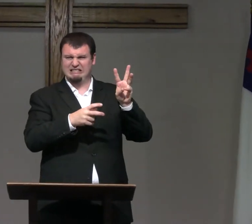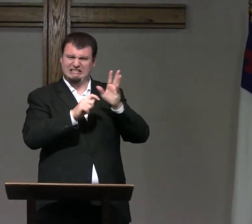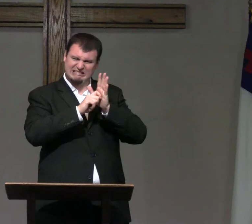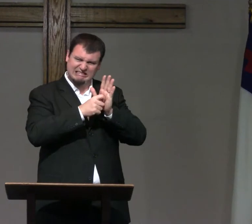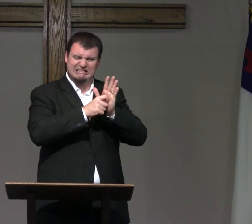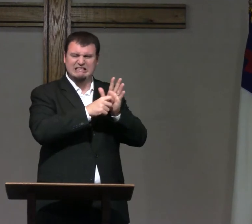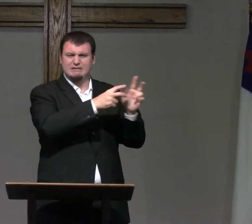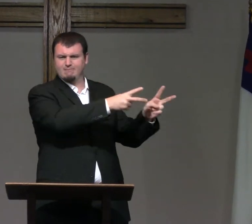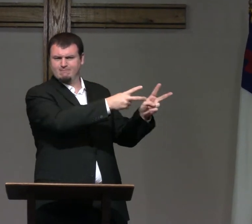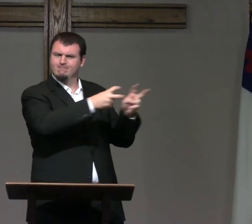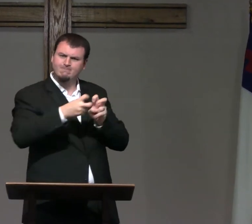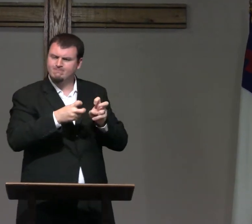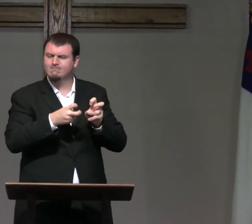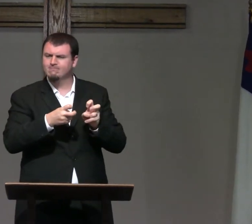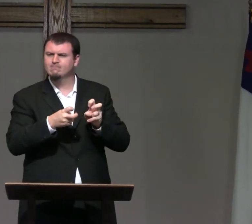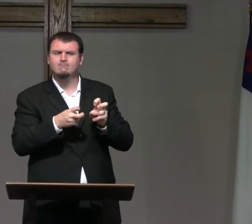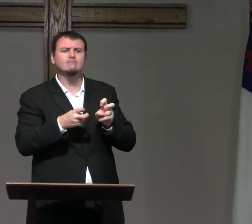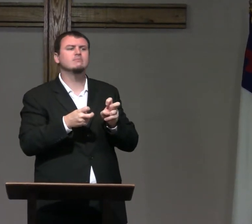So I'm going to take six key points